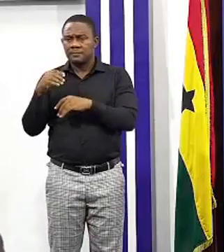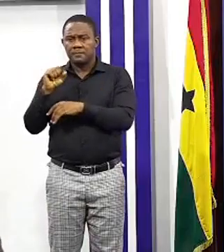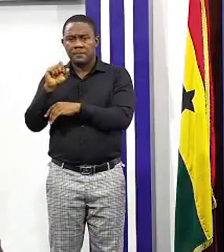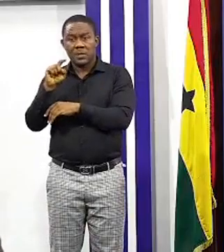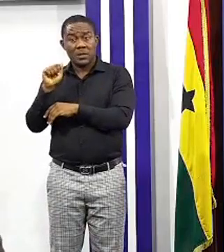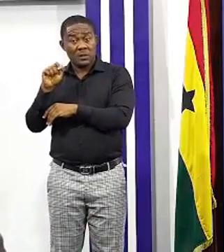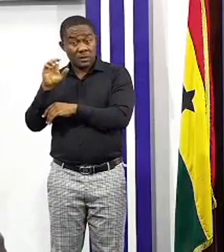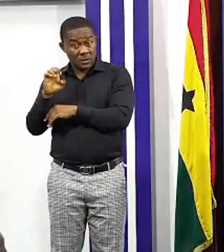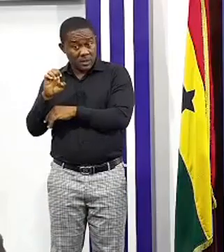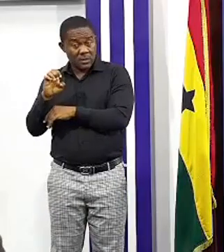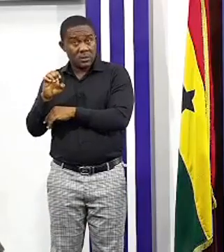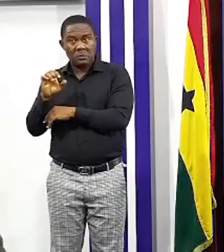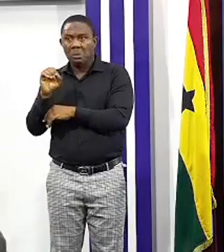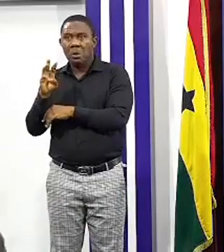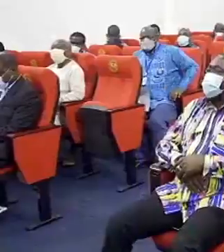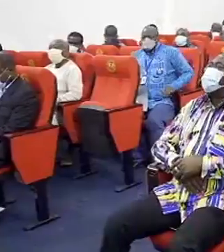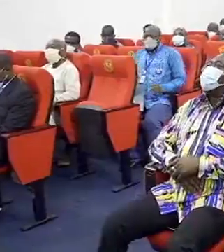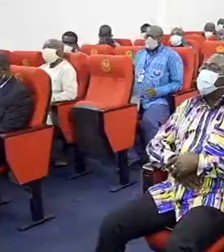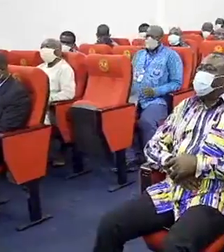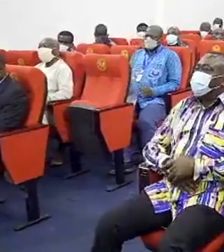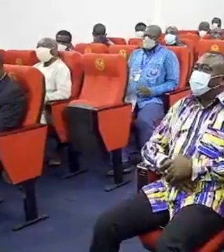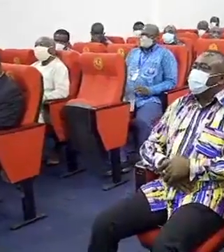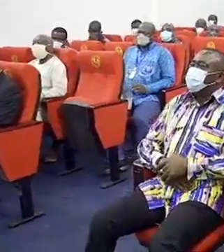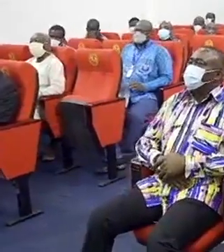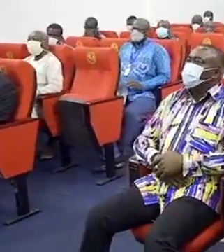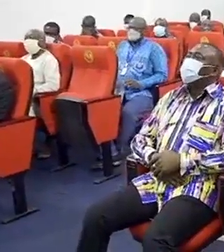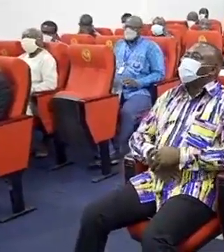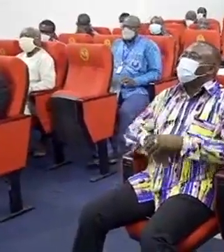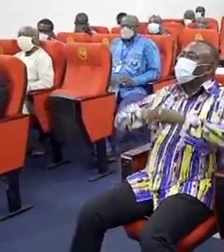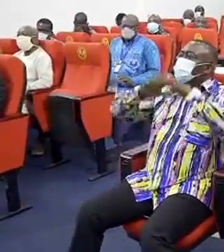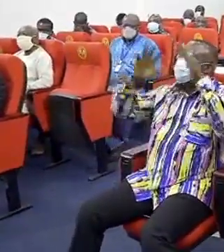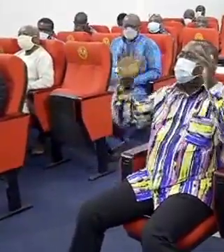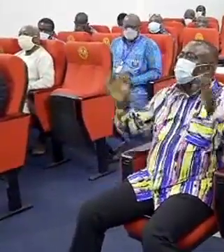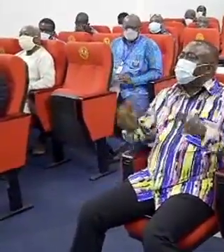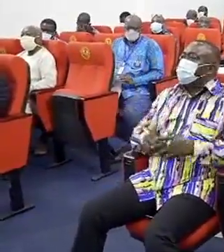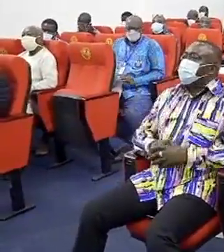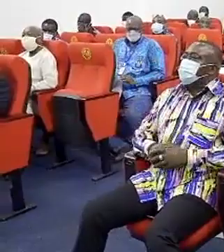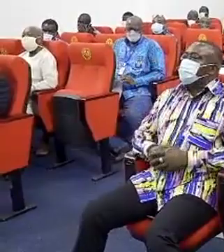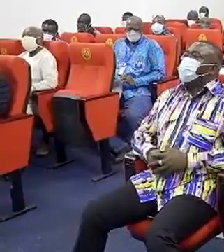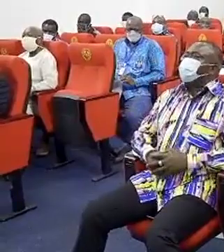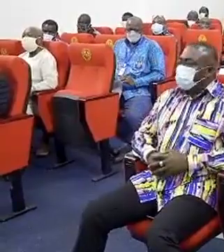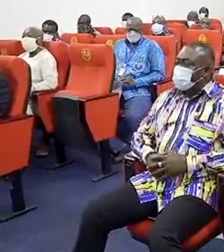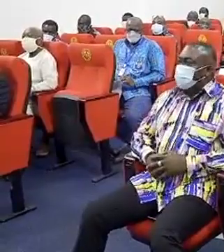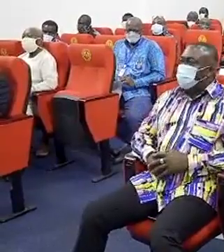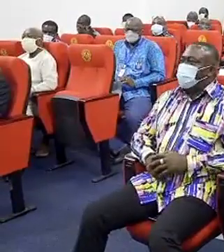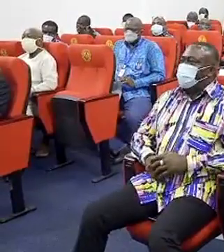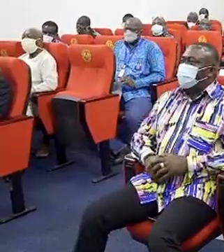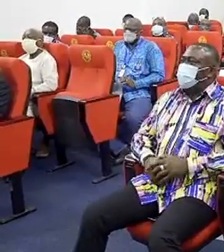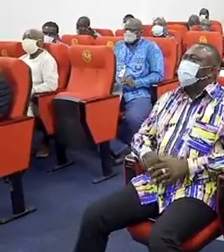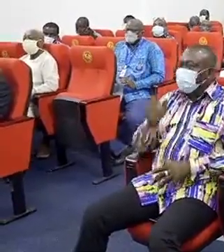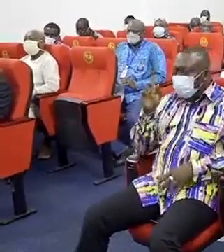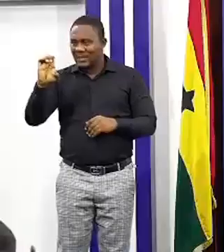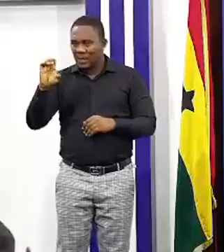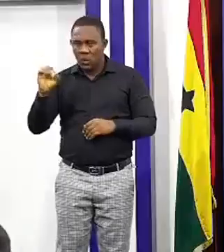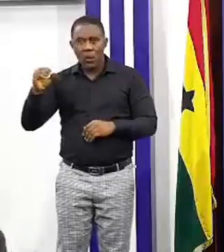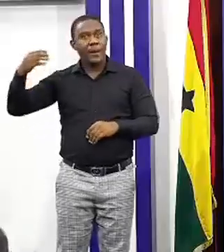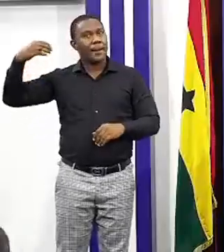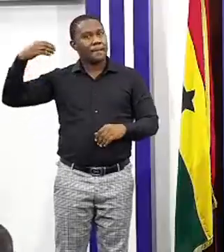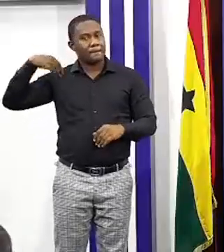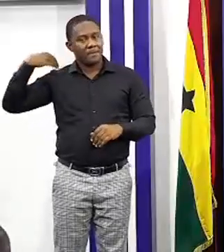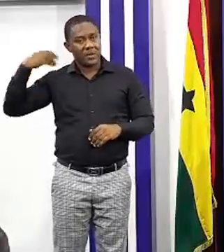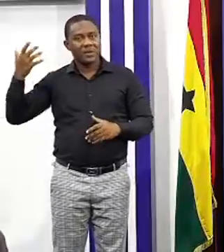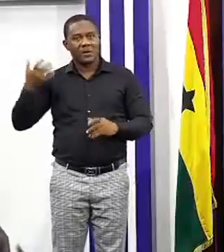themselves, all entities, is it the entities or the chief executives? The chief executives of